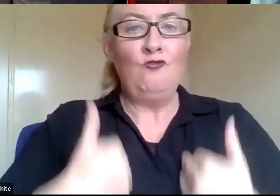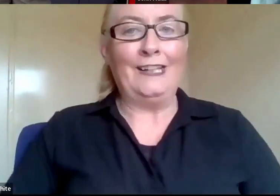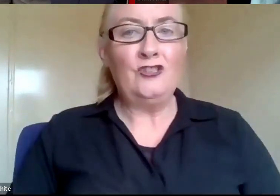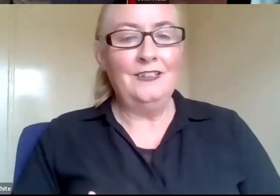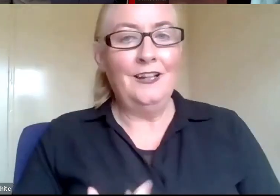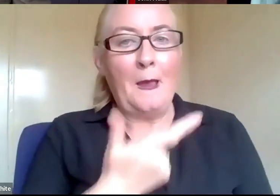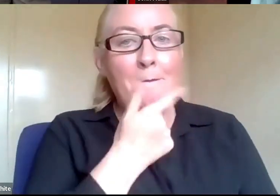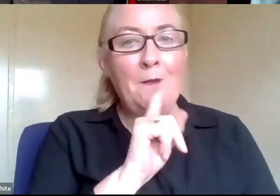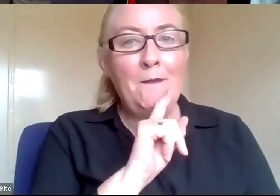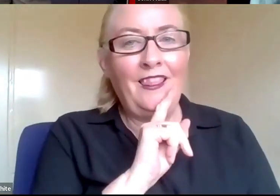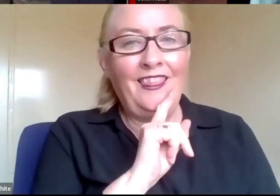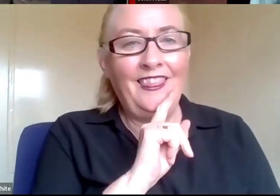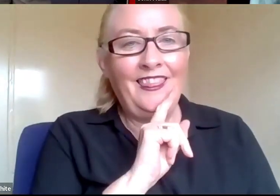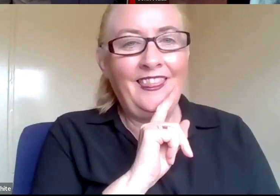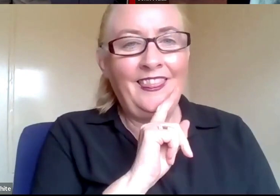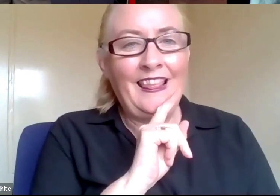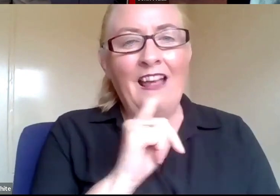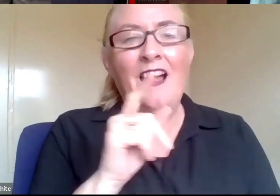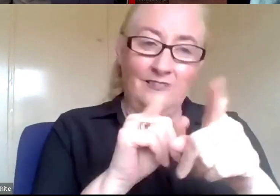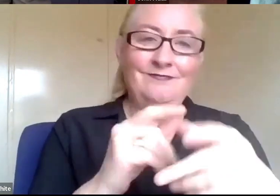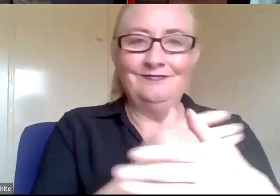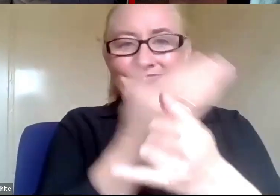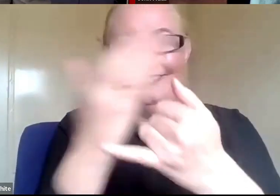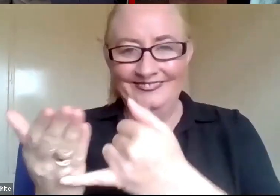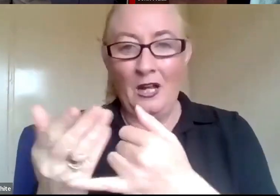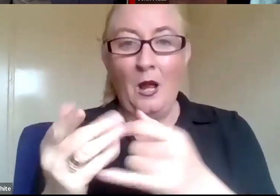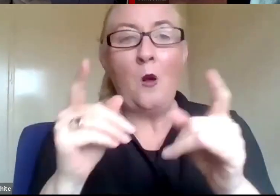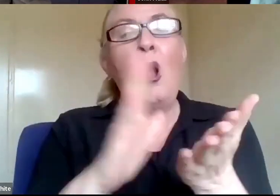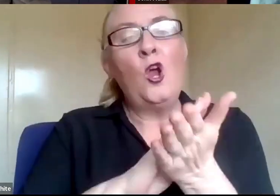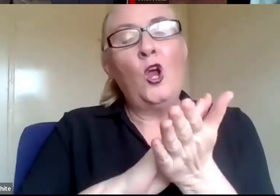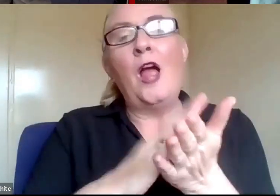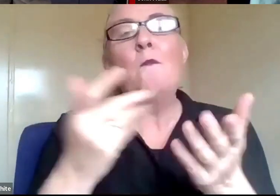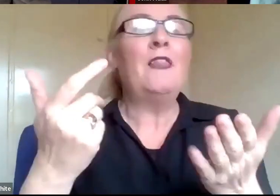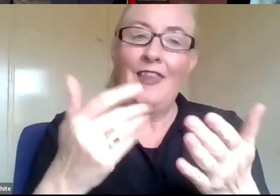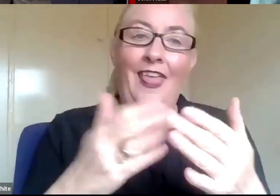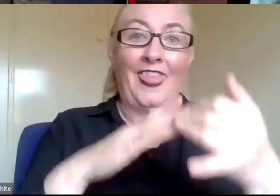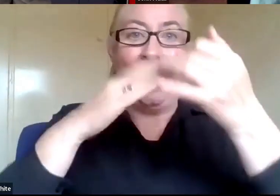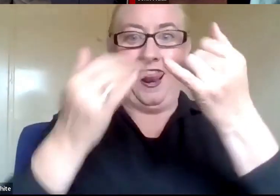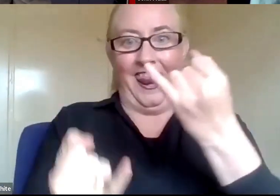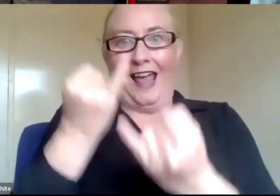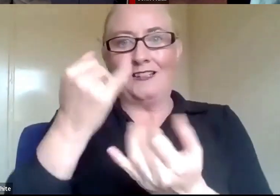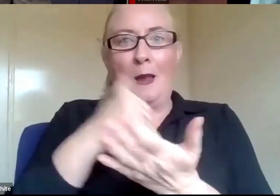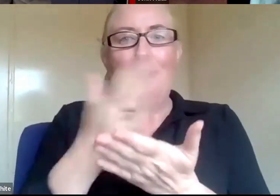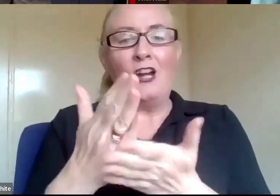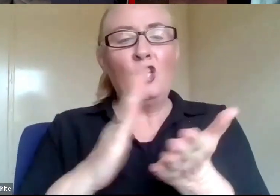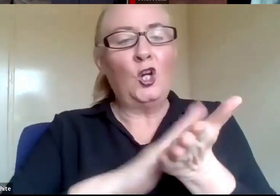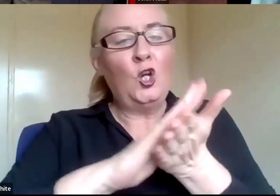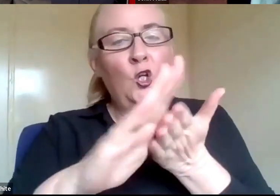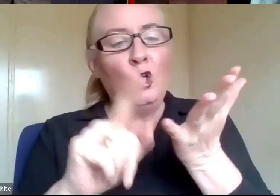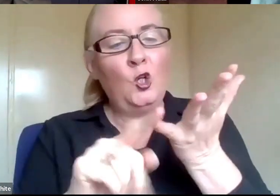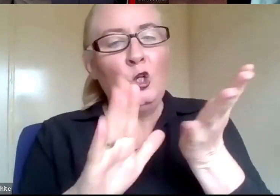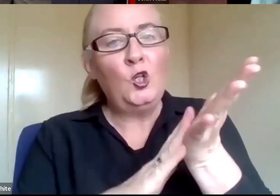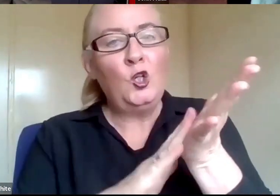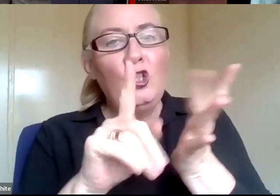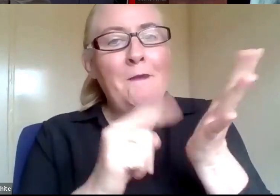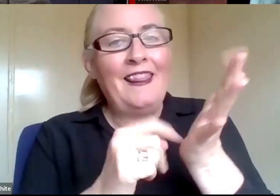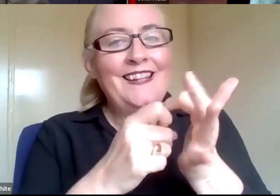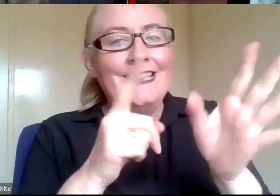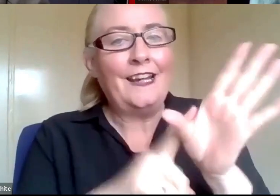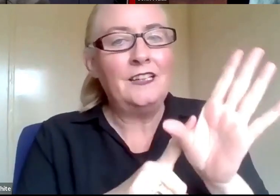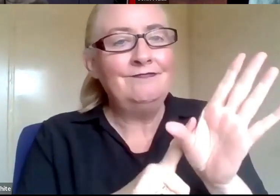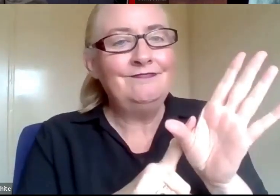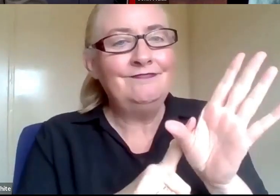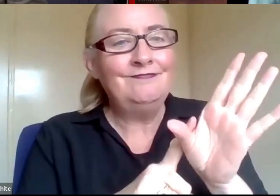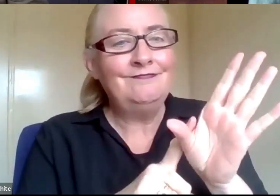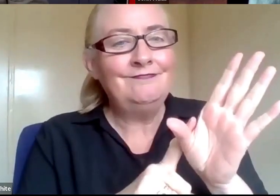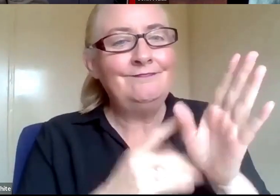is humility, the lack of arrogance, being willing to listen, being willing